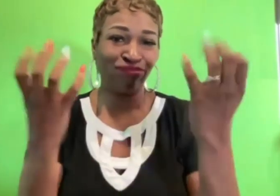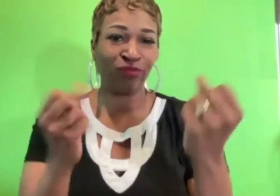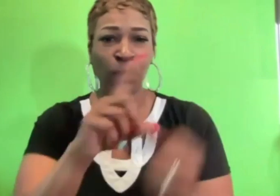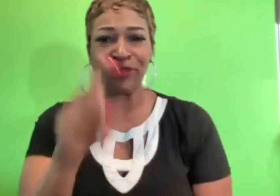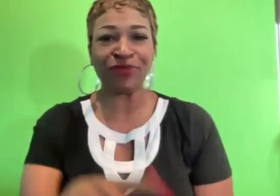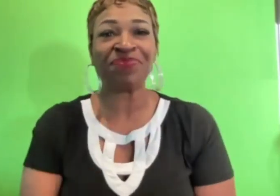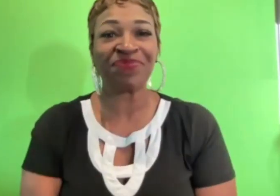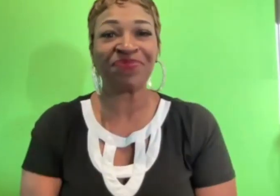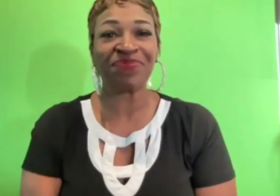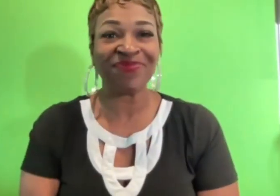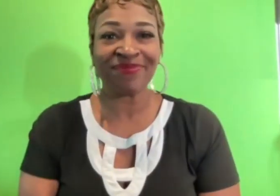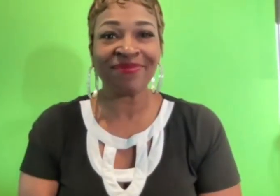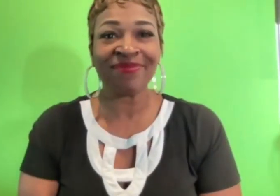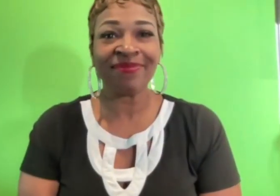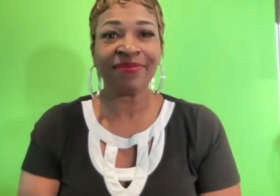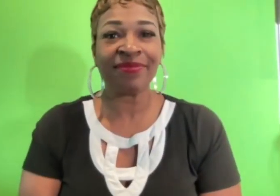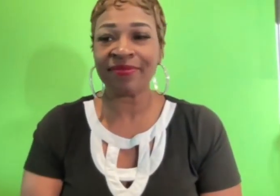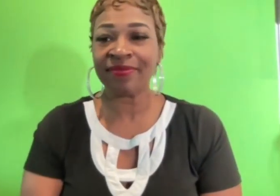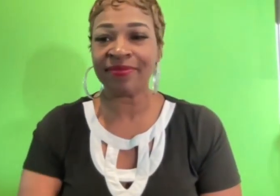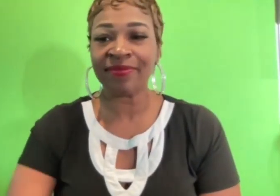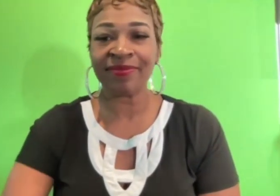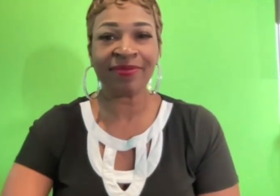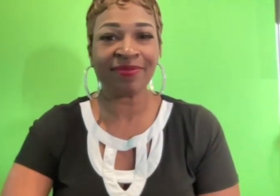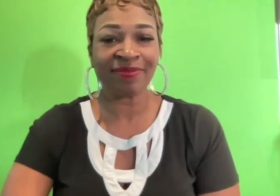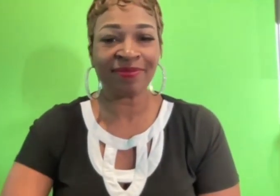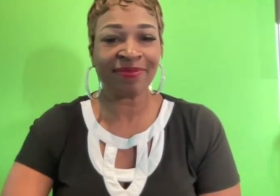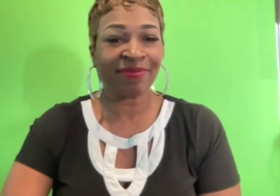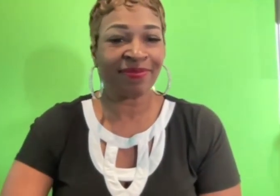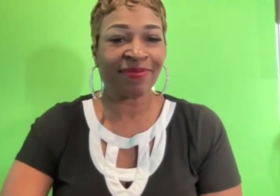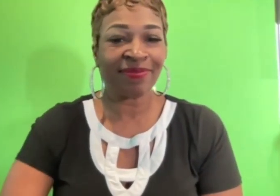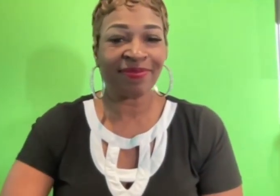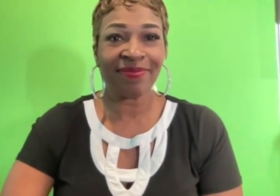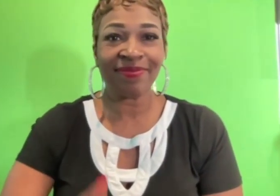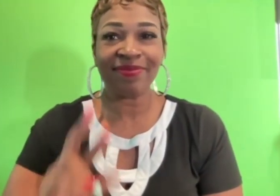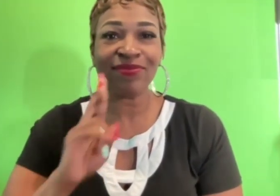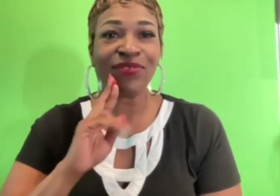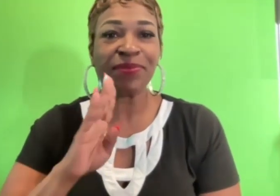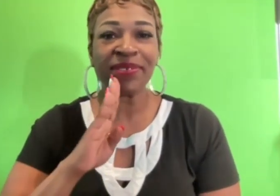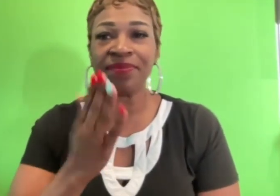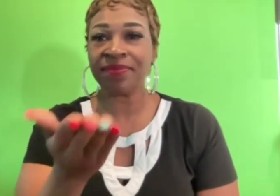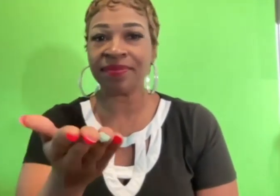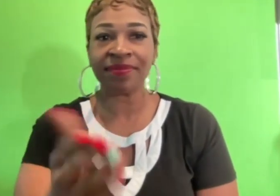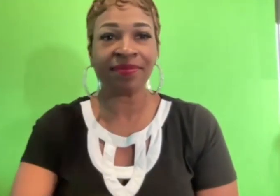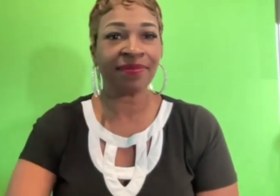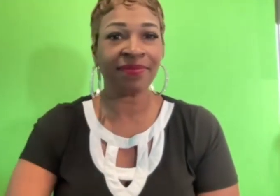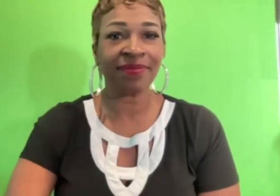interpreter, Richie Bryant, come on screen to sign the questions for us. Richie?